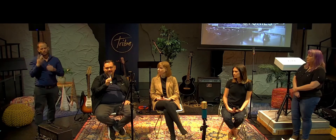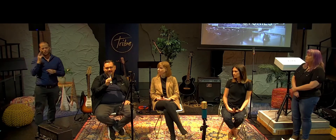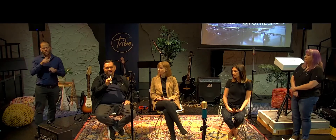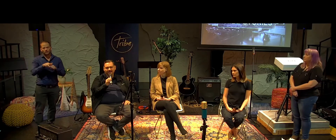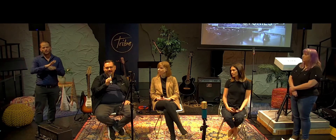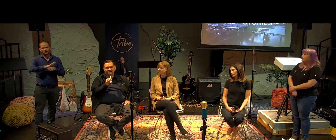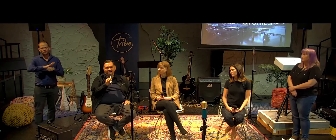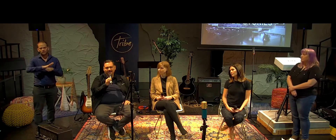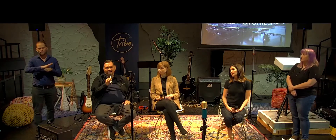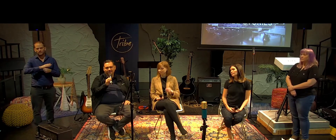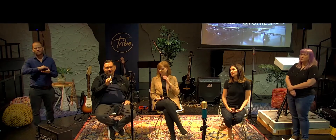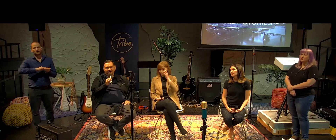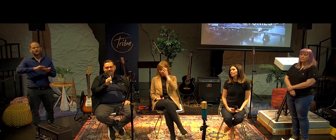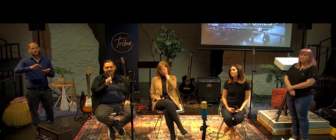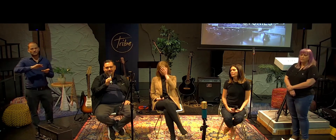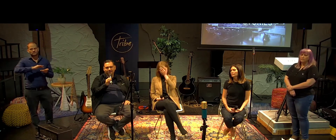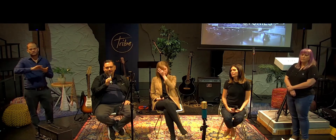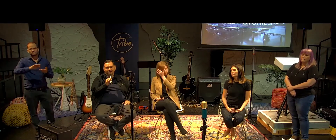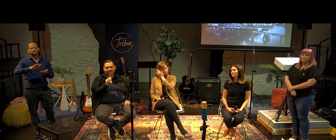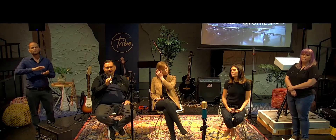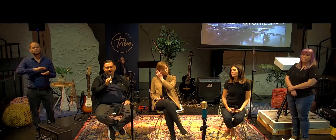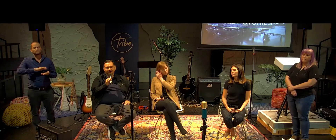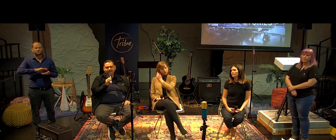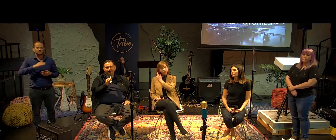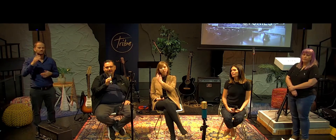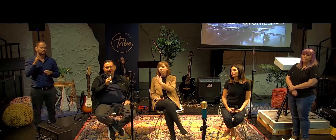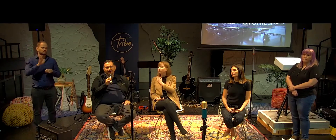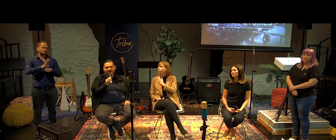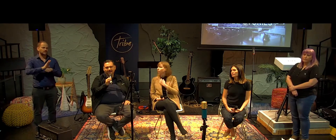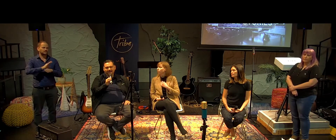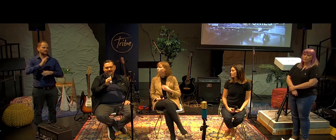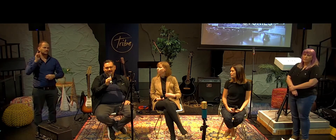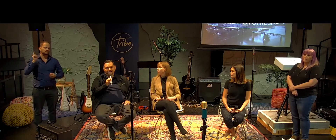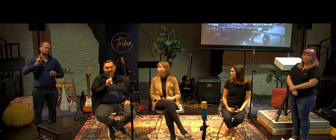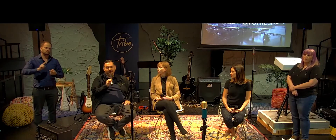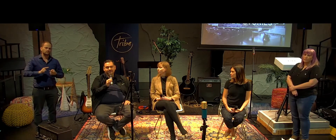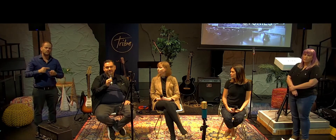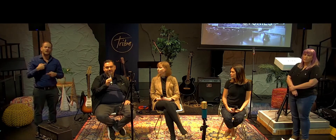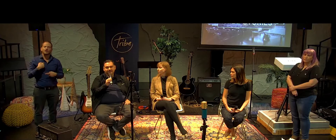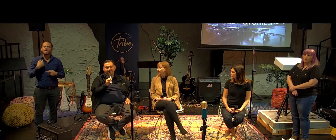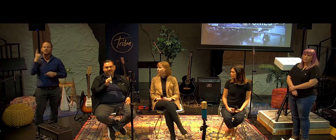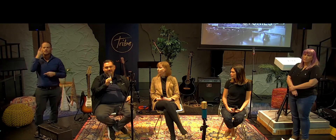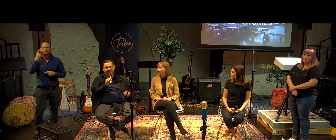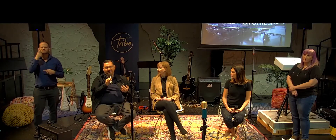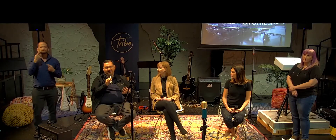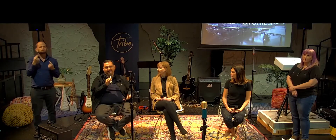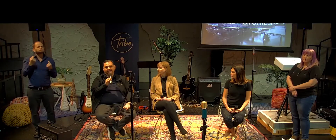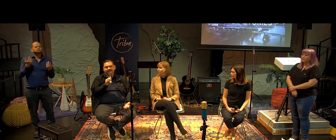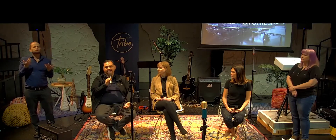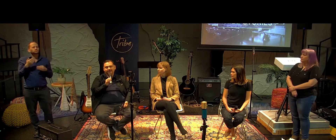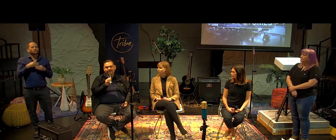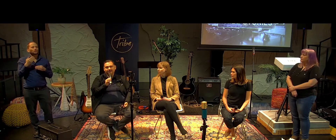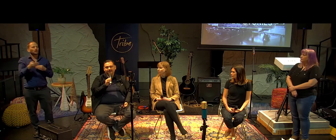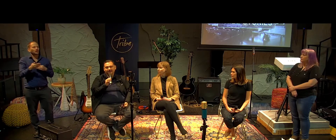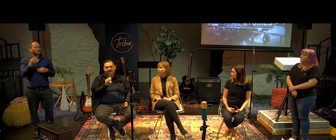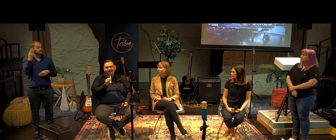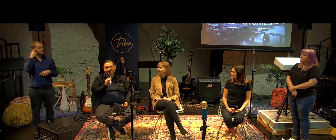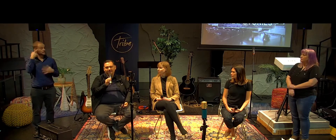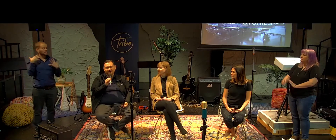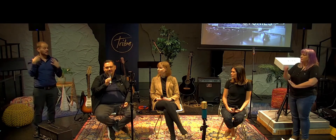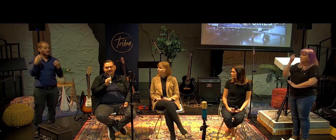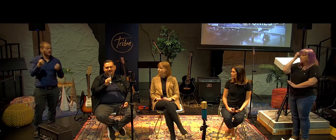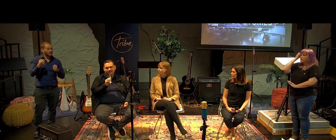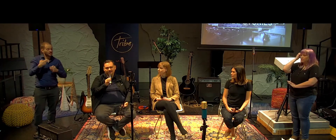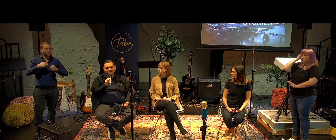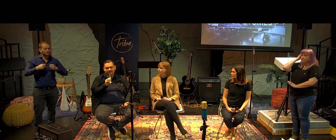everything. And I was trying to figure out what I wanted to do. I dealt with some mental health issues that summer, but